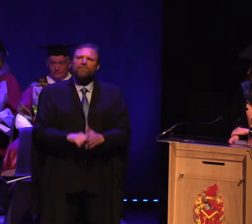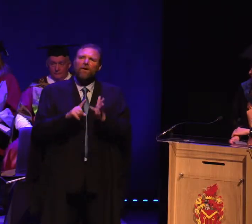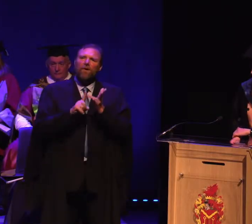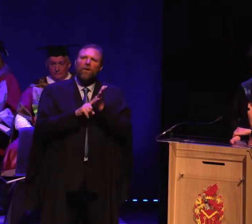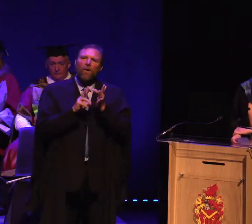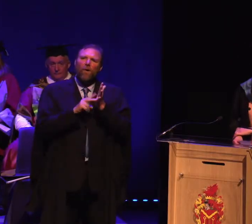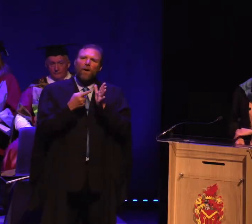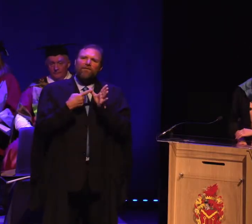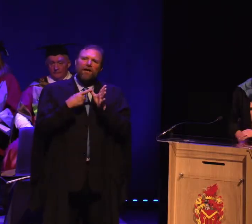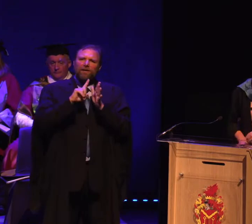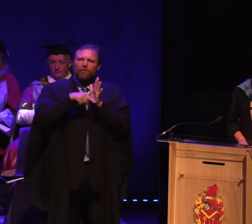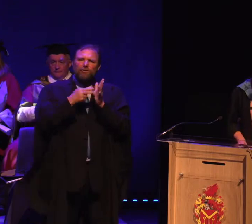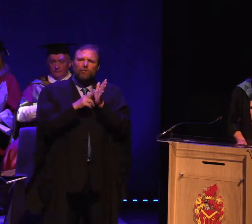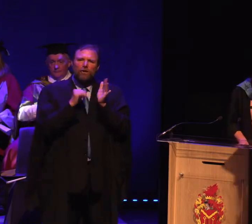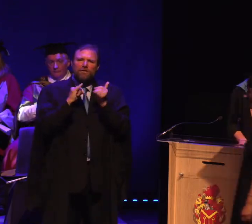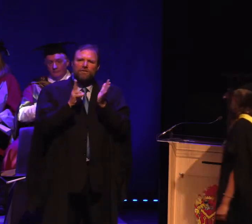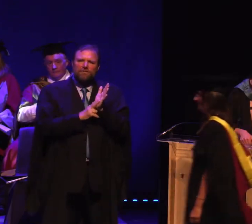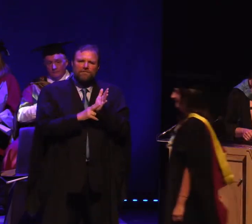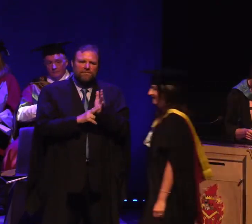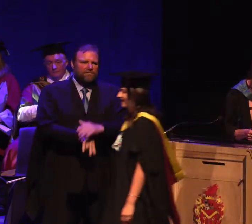Olivia Johnson.